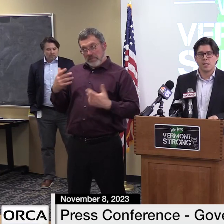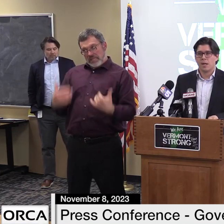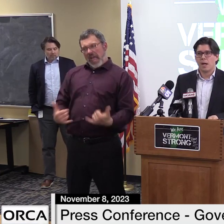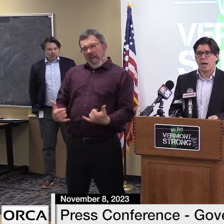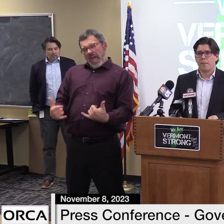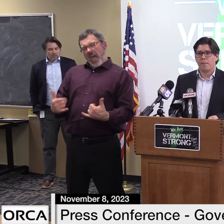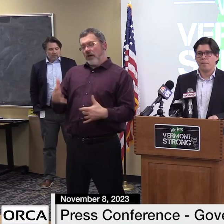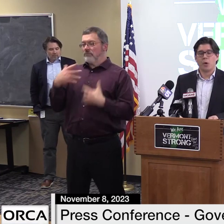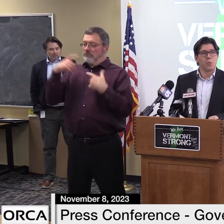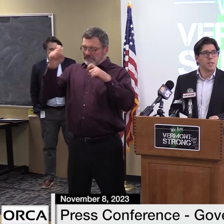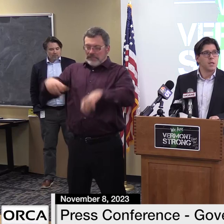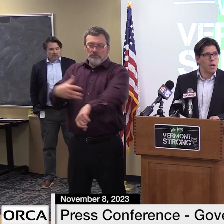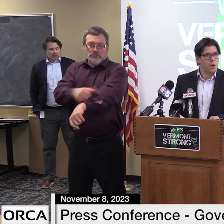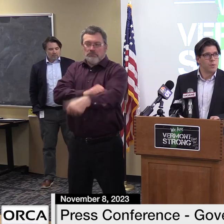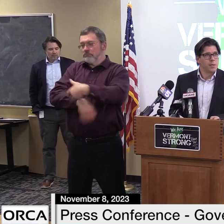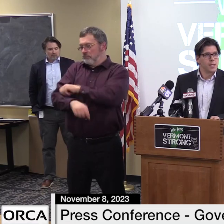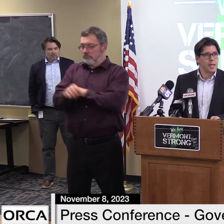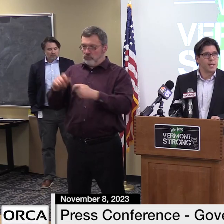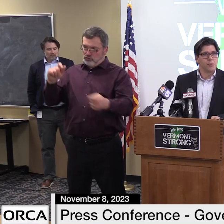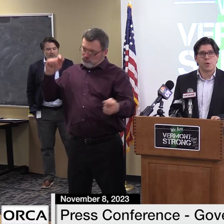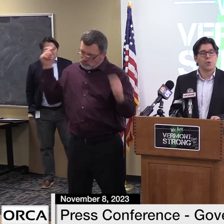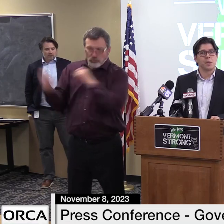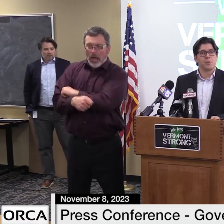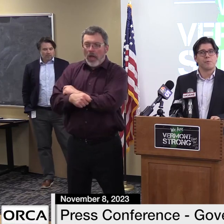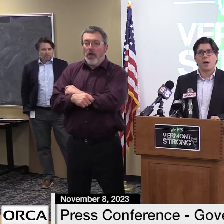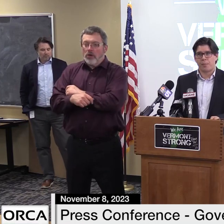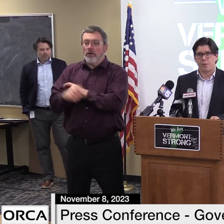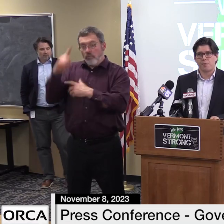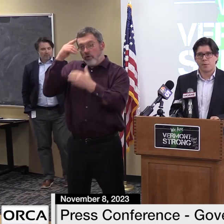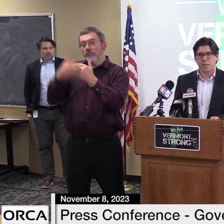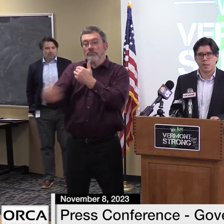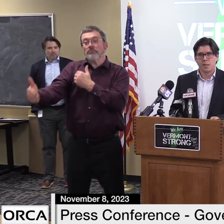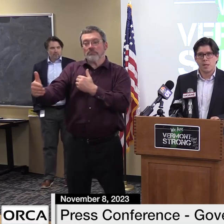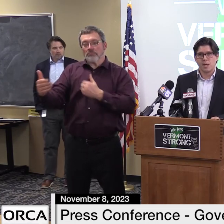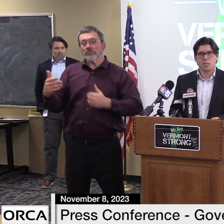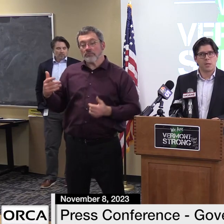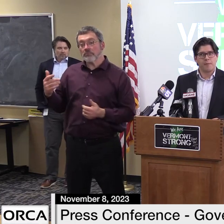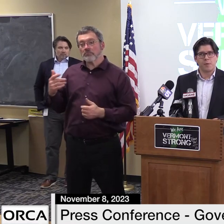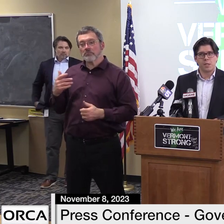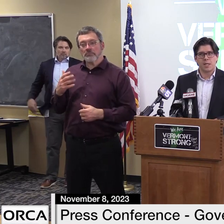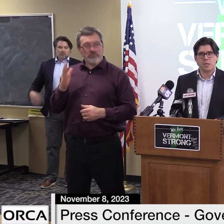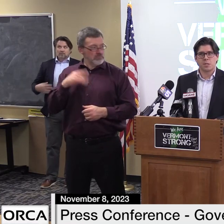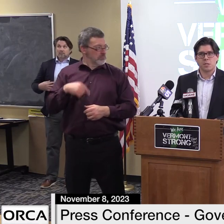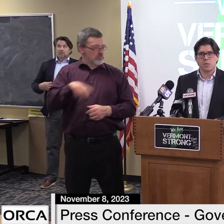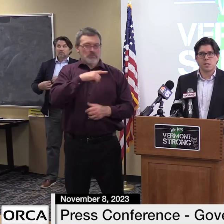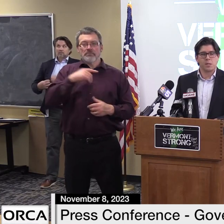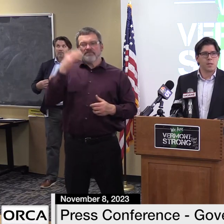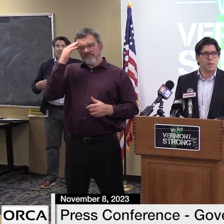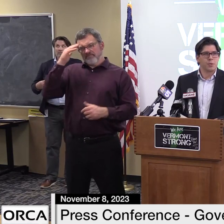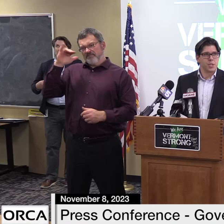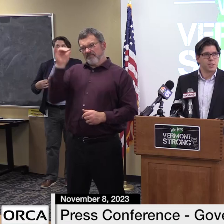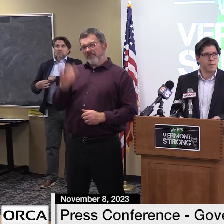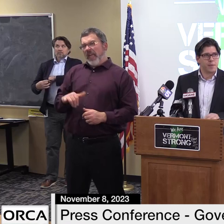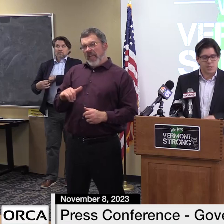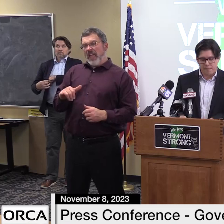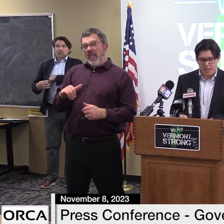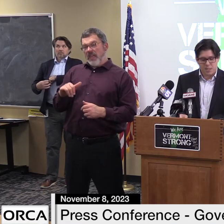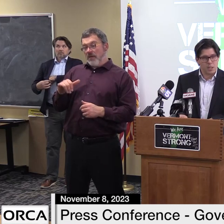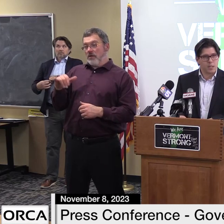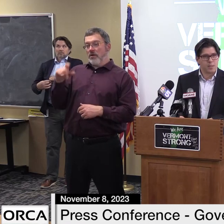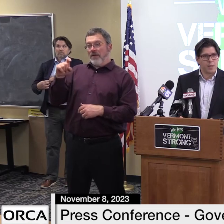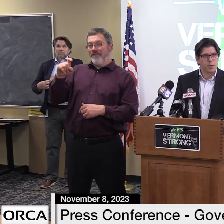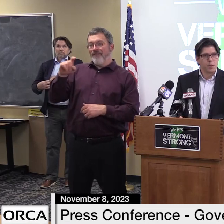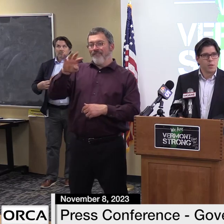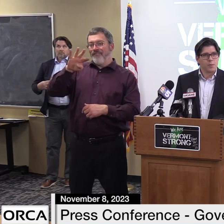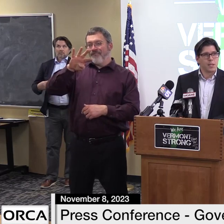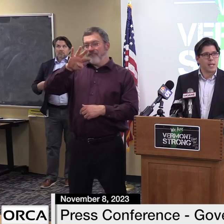data. But we know that it would only move upward from here. And so that 40,000 unit projection that VHFA has